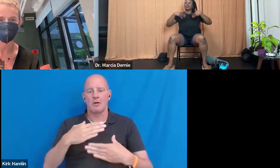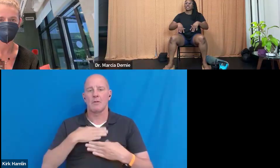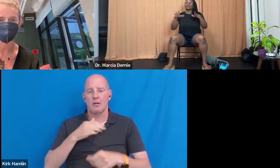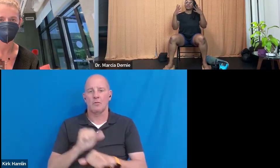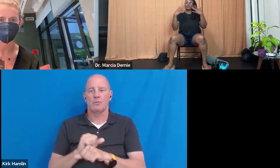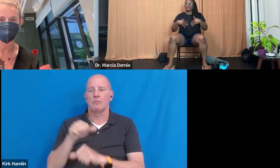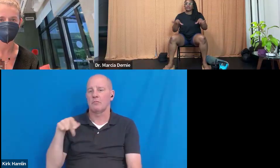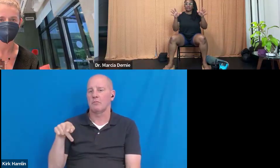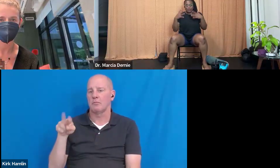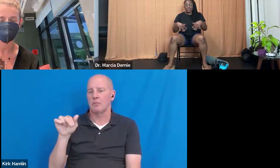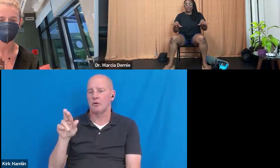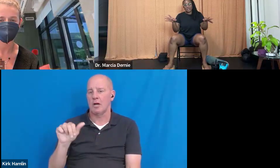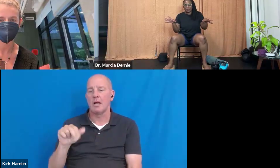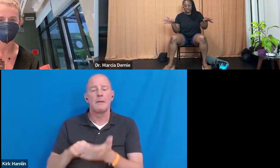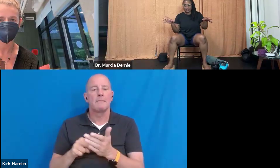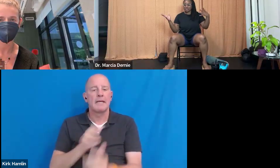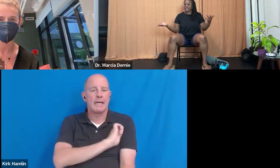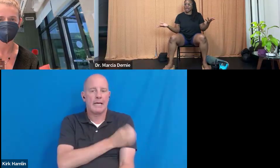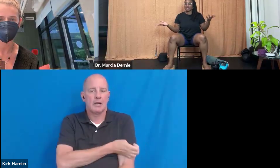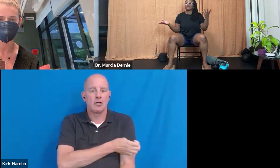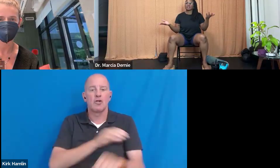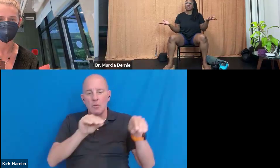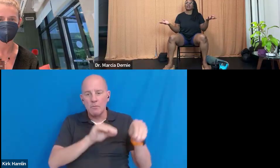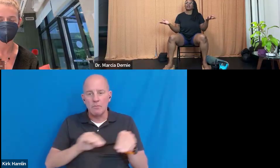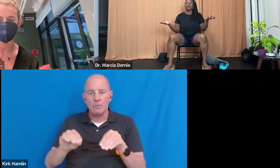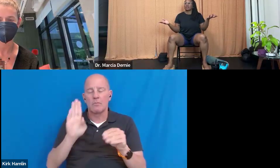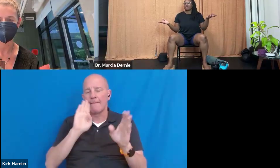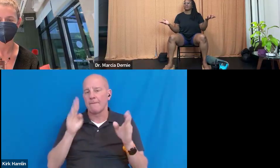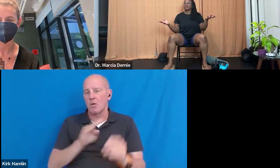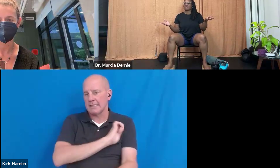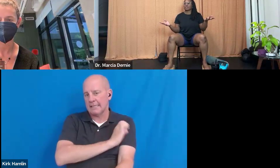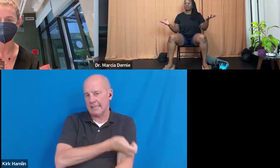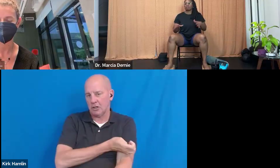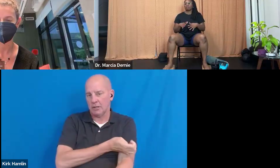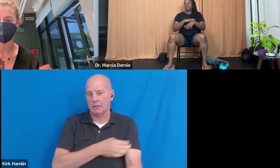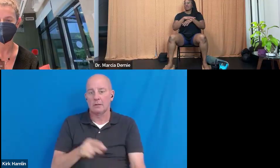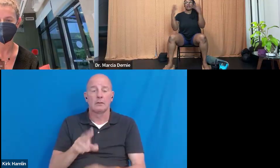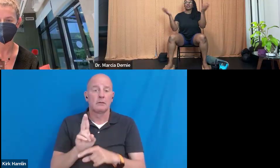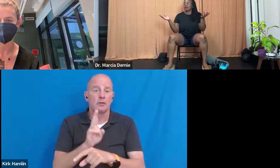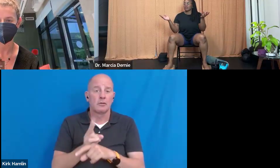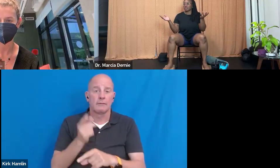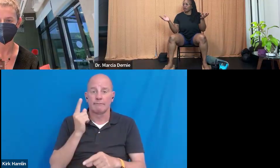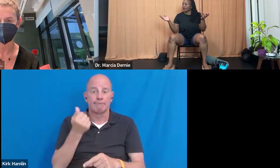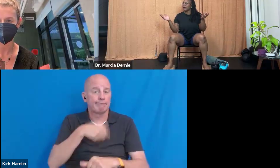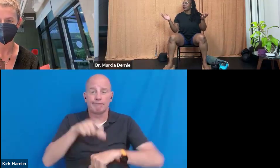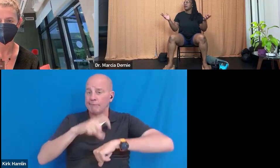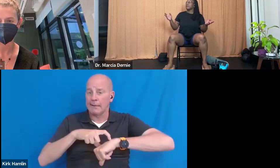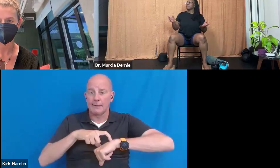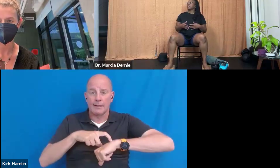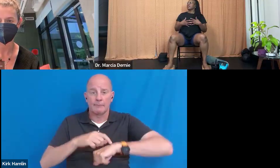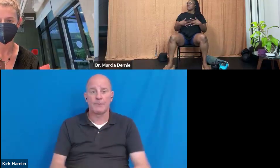you're like working to move and focus your energy. So technically speaking, you could use it anytime that you